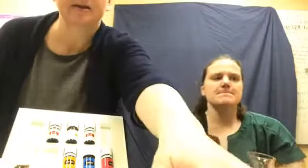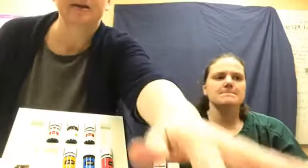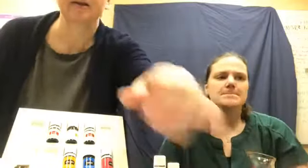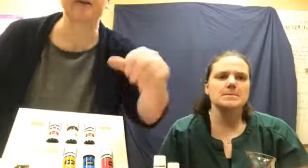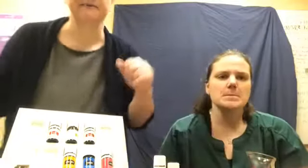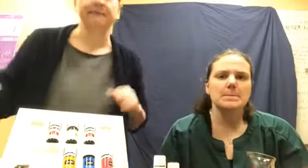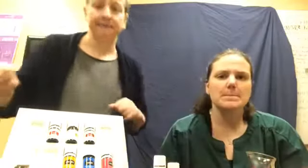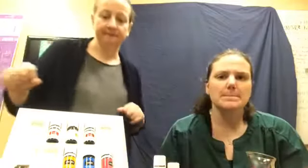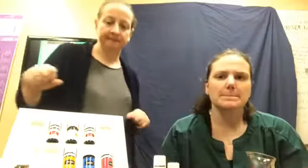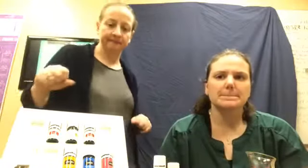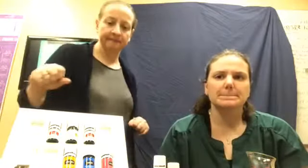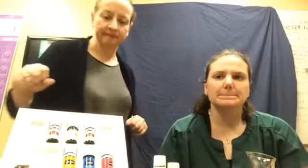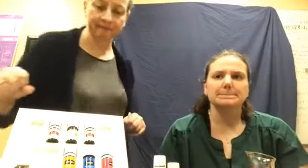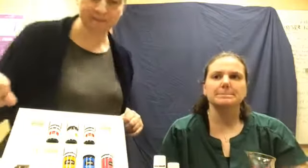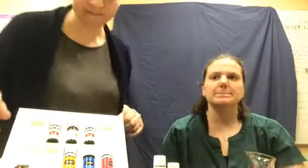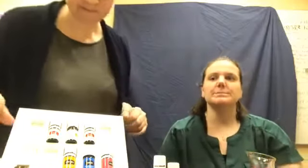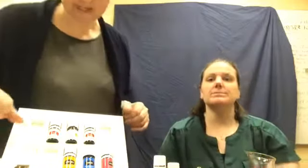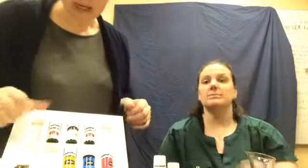Okay.